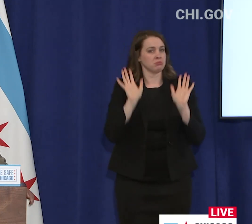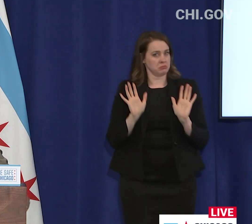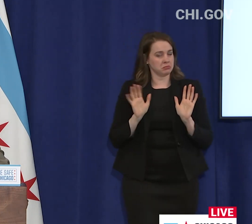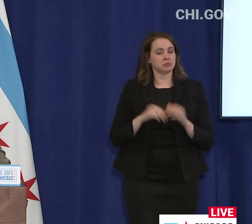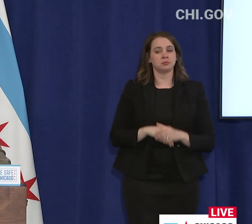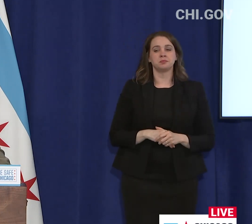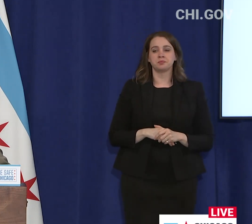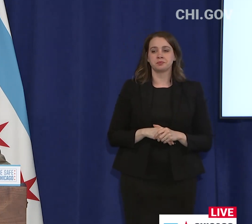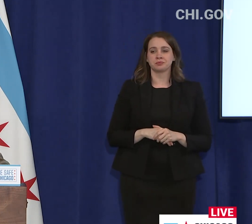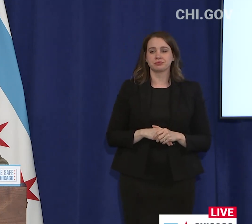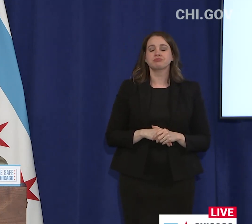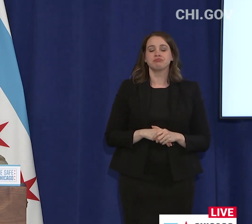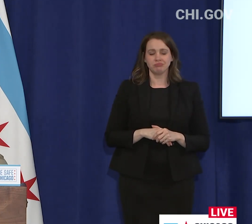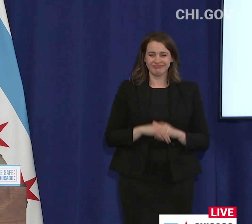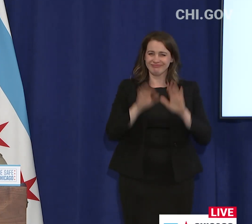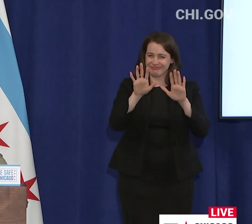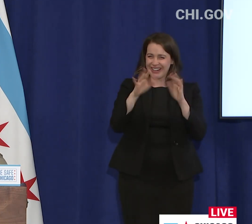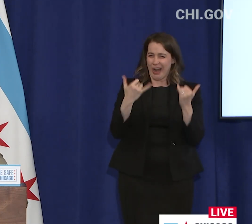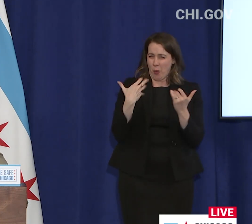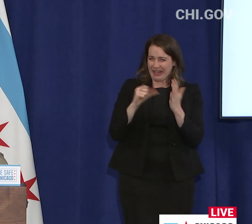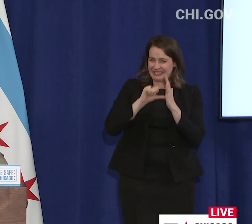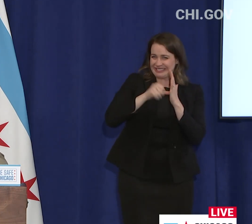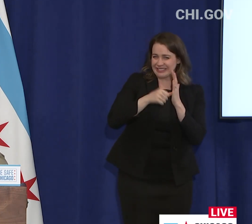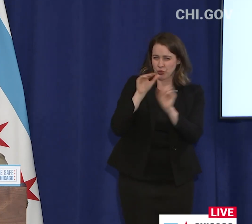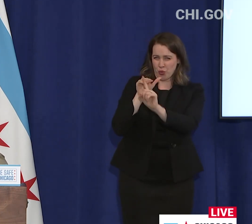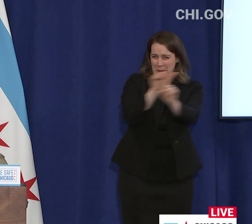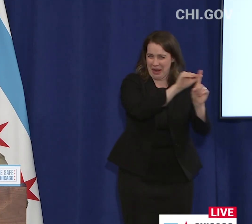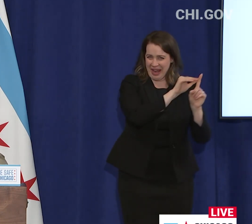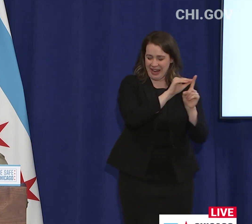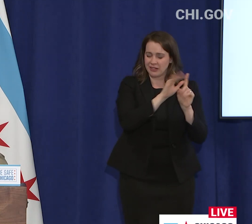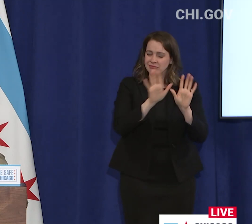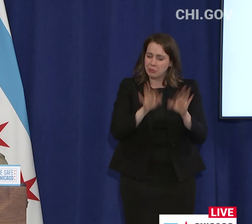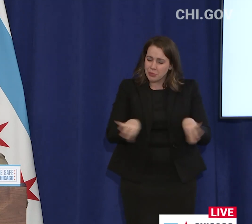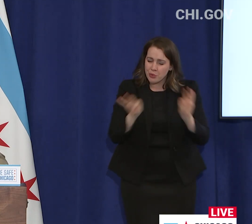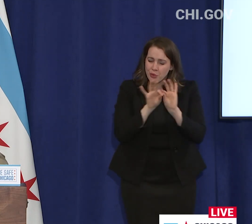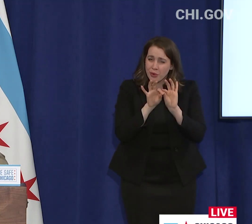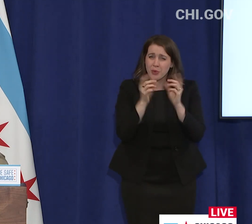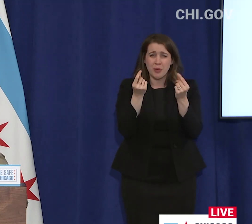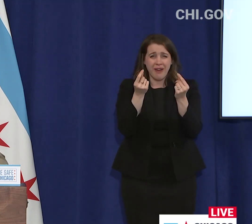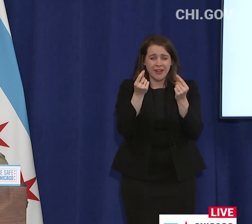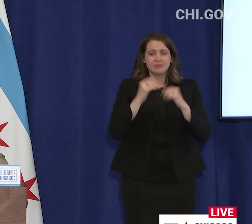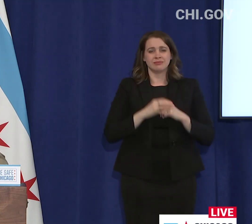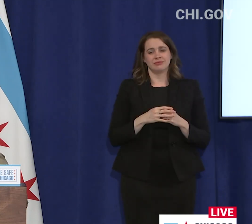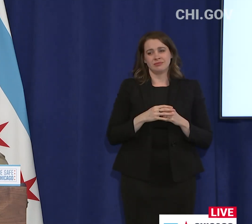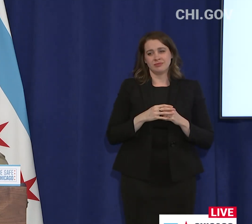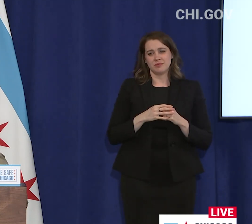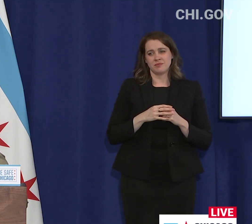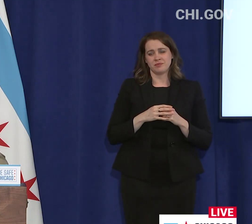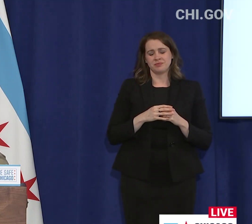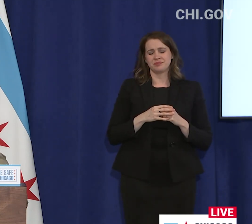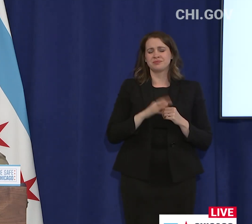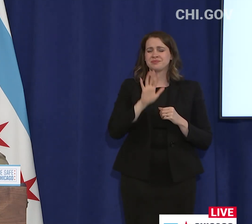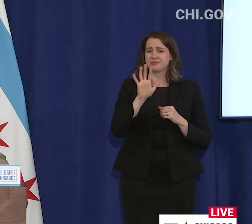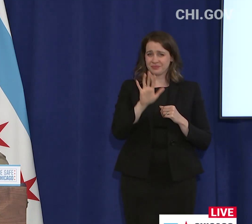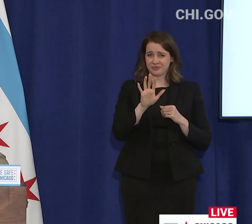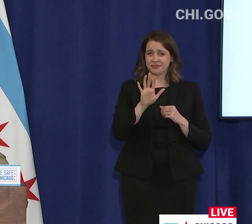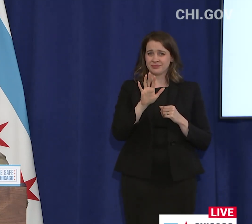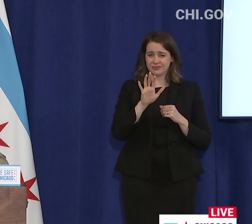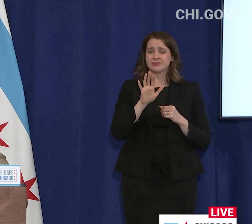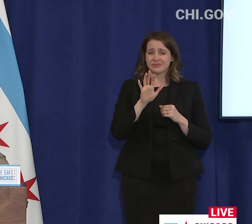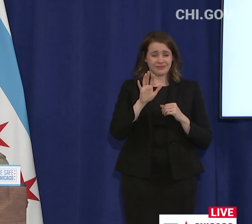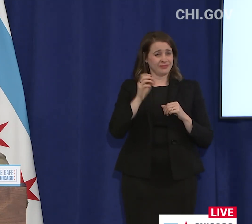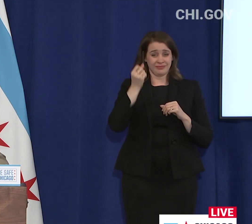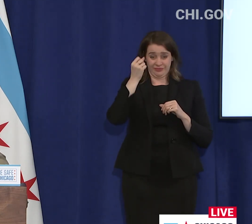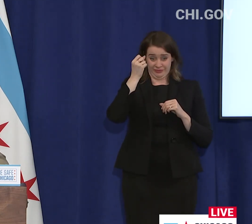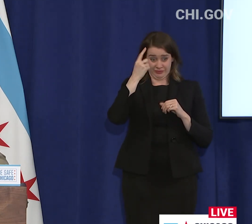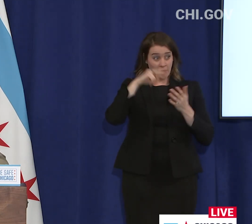Which brings me to something that I want to remind everyone about. Let's be clear. Under no circumstances